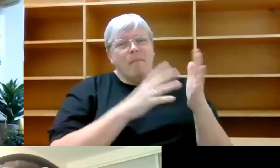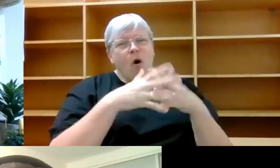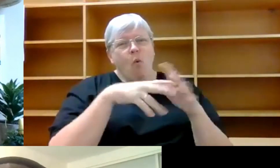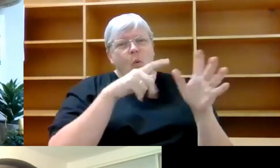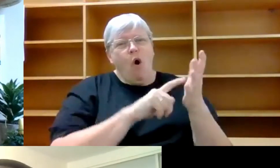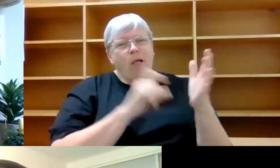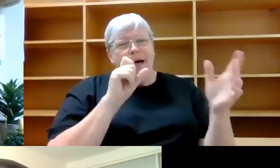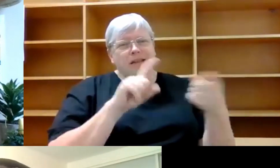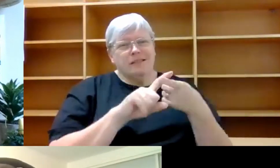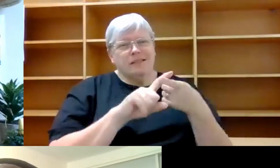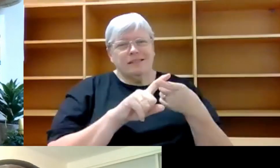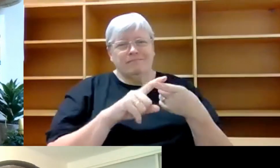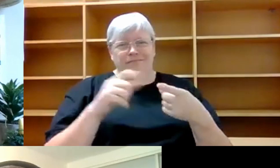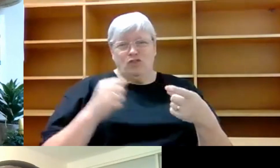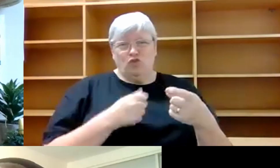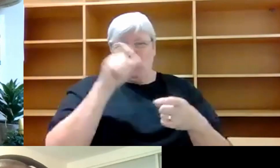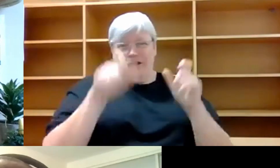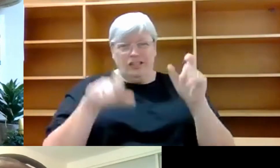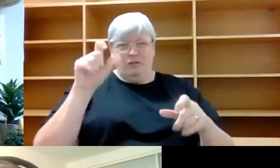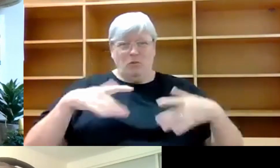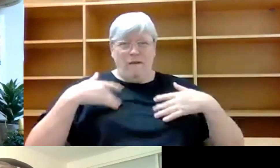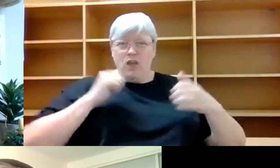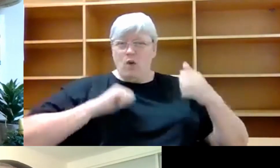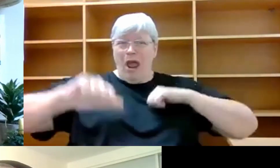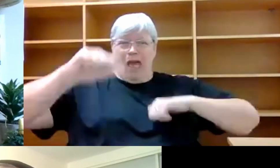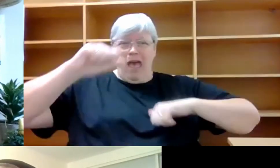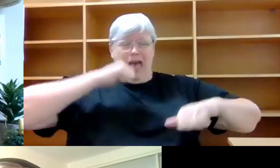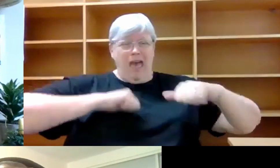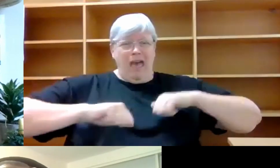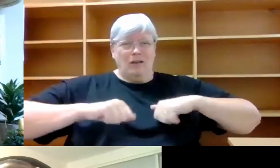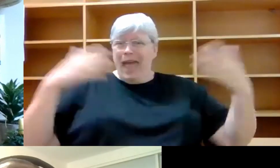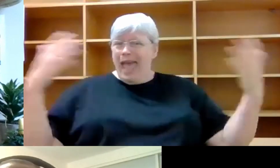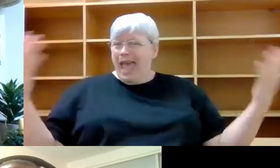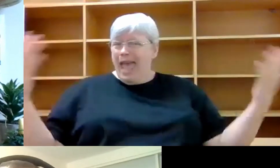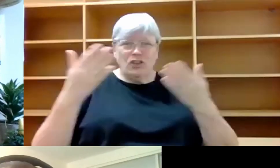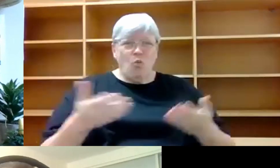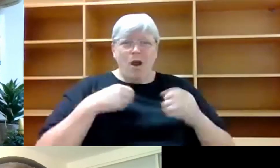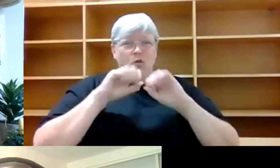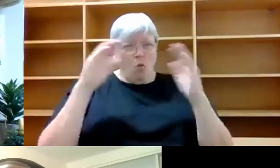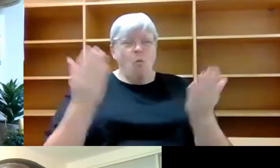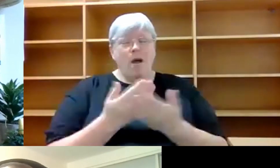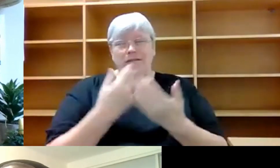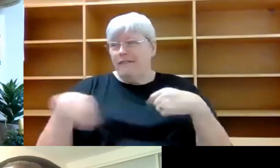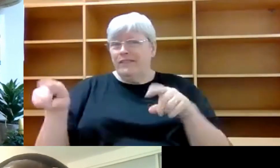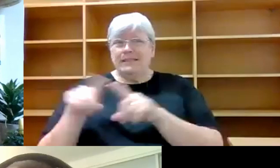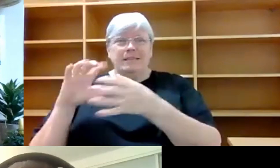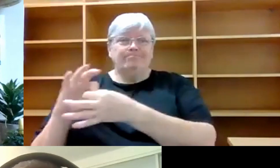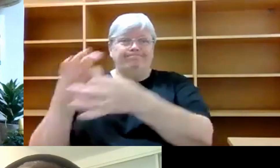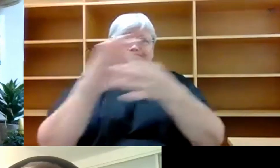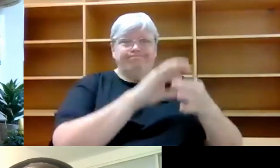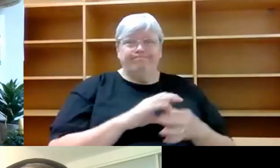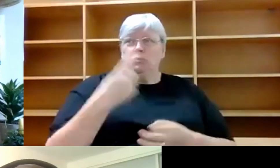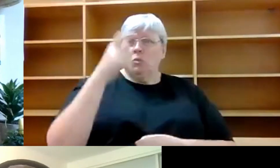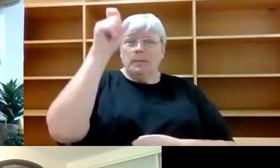that makes Scottish people feel. And you can go to anywhere in the world with that same kind of emotion, that same kind of, oh, we have our heroes